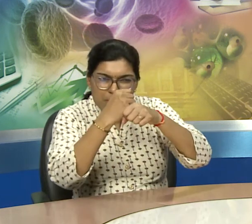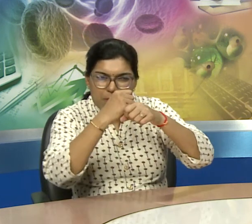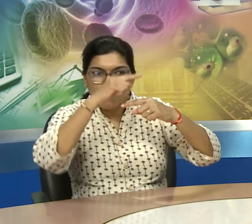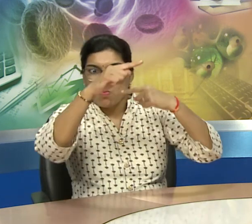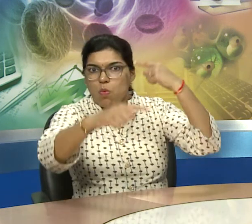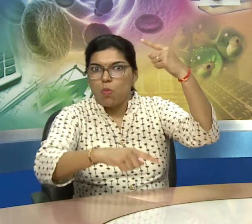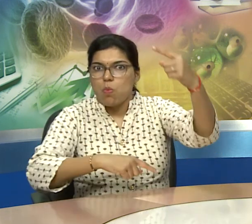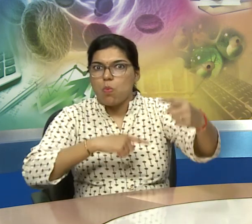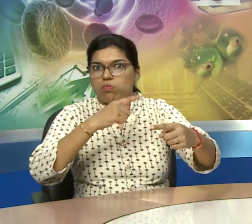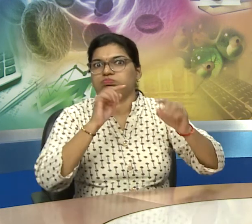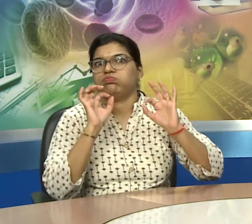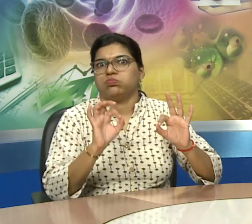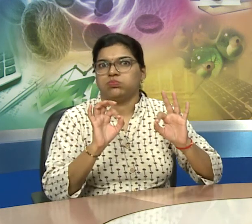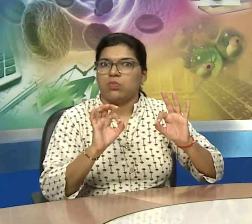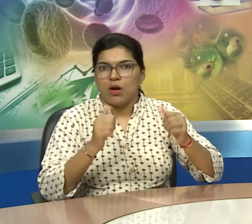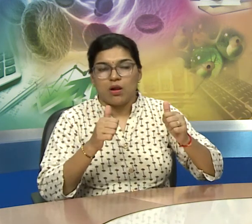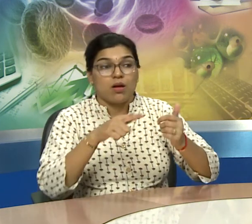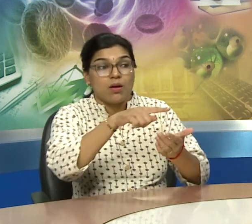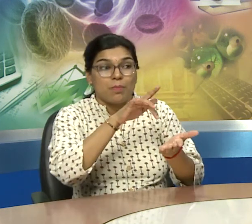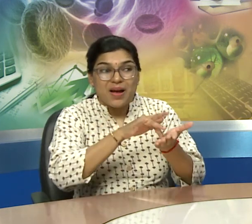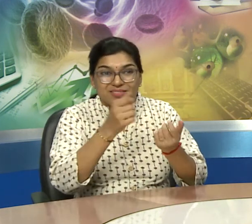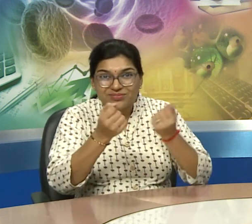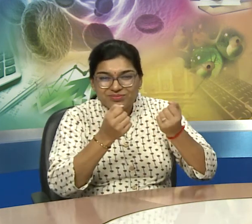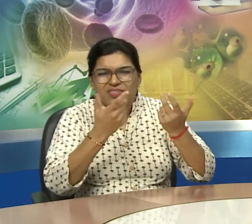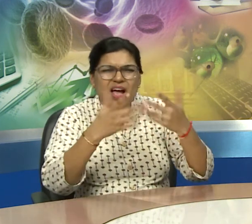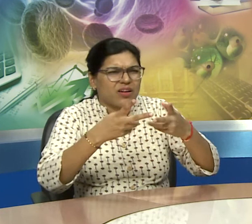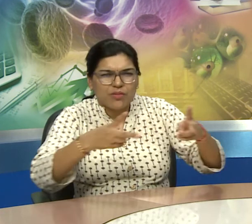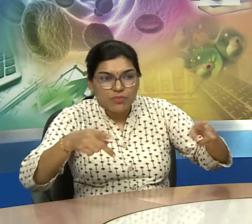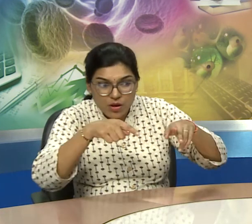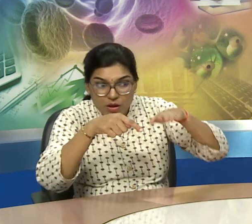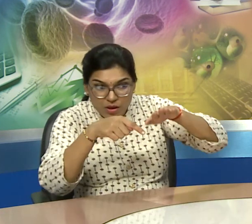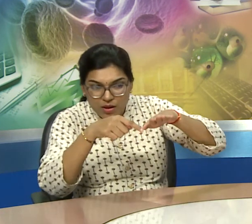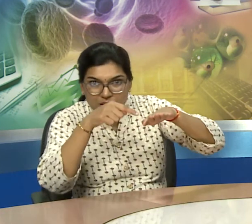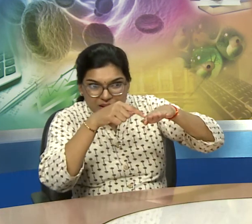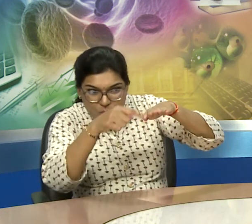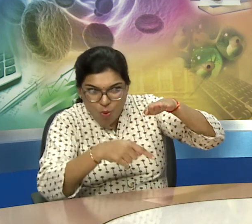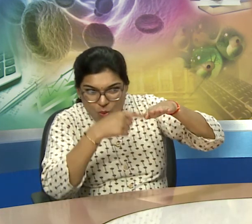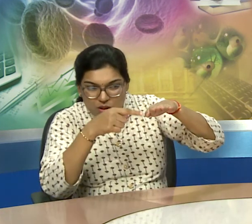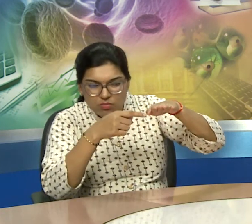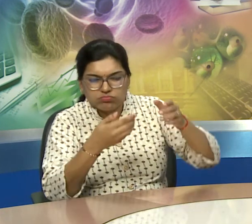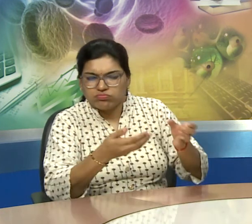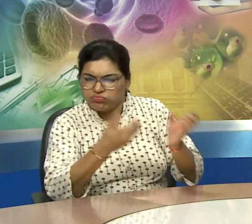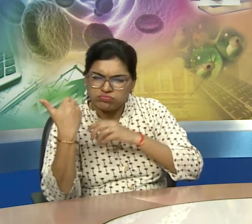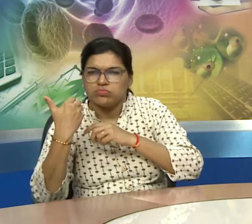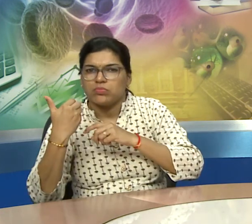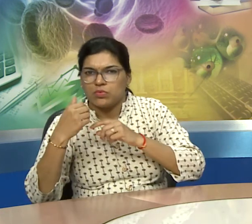wheels because they were lighter now. The metal wheels were now lighter and